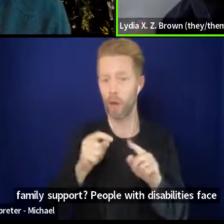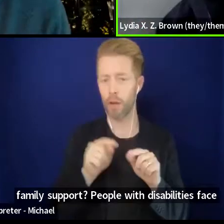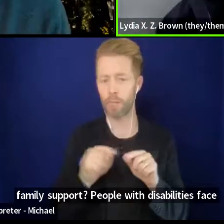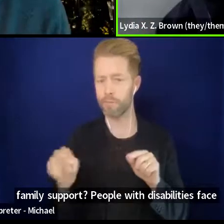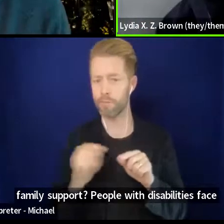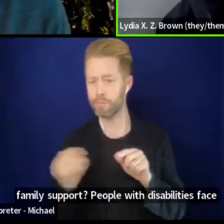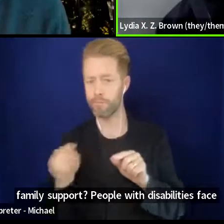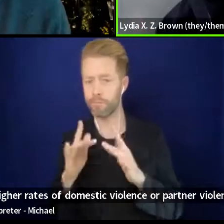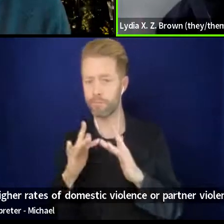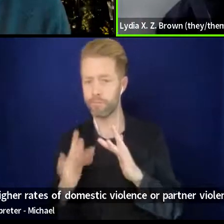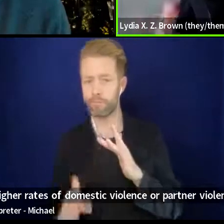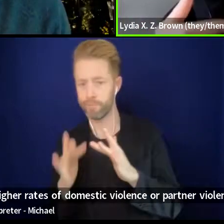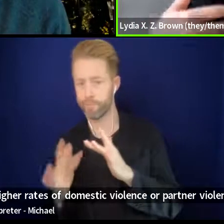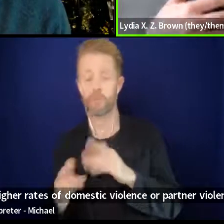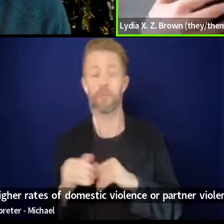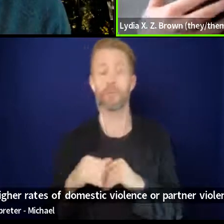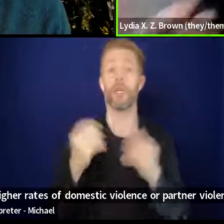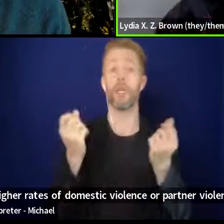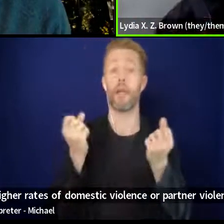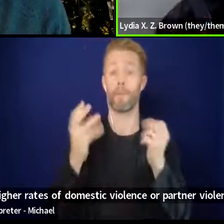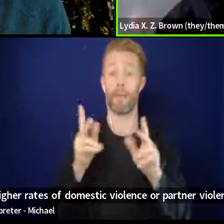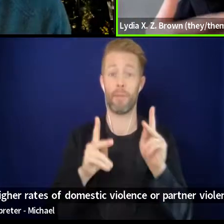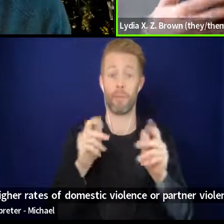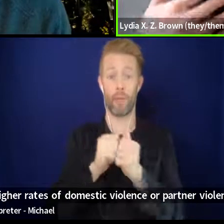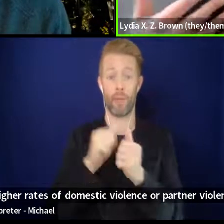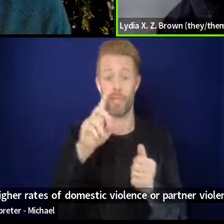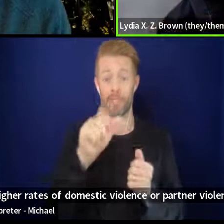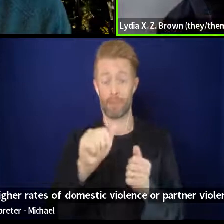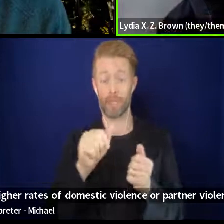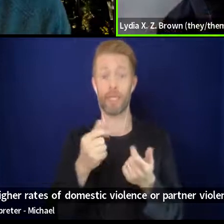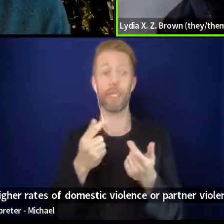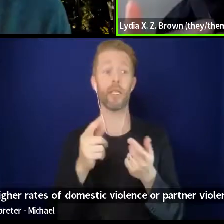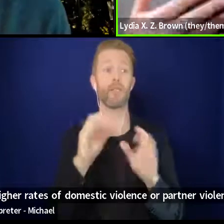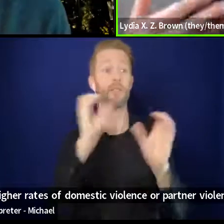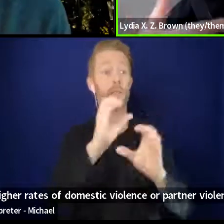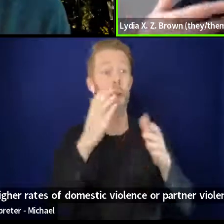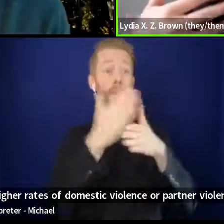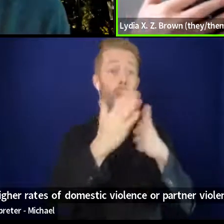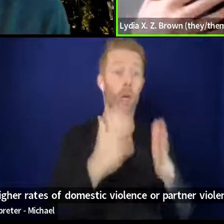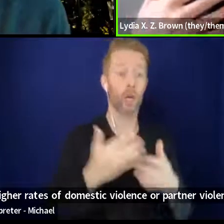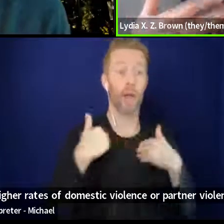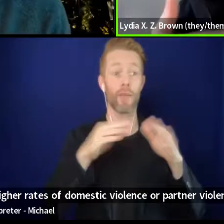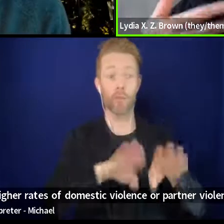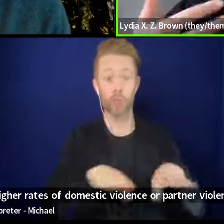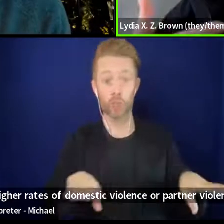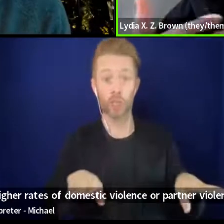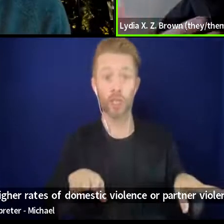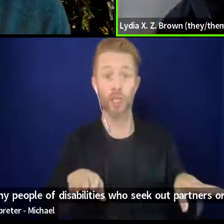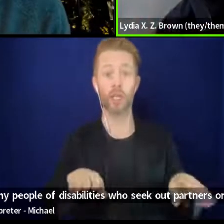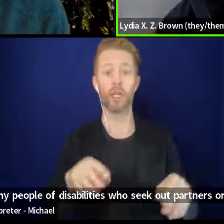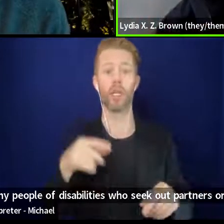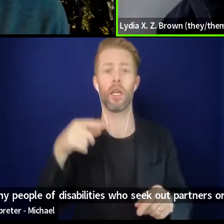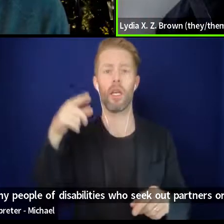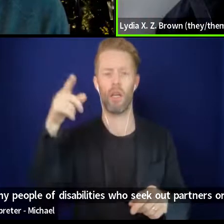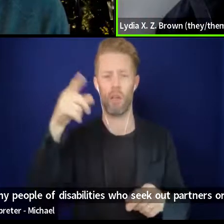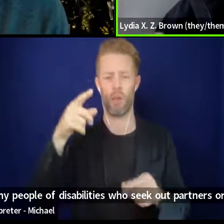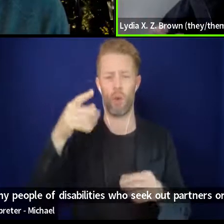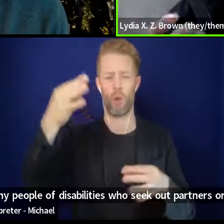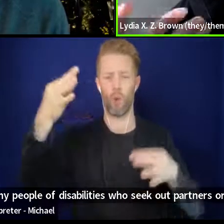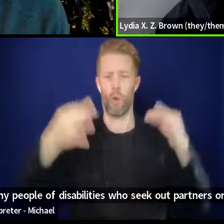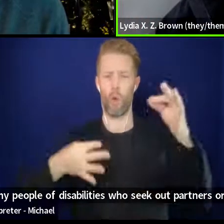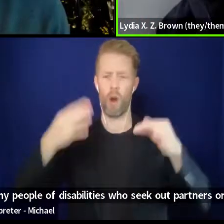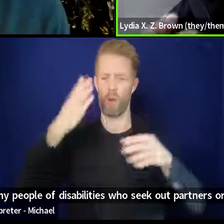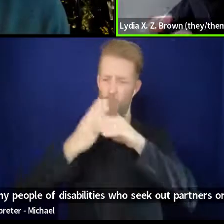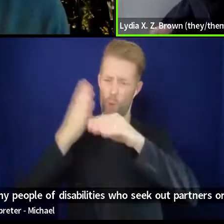and many people with disabilities who seek out partners and who have children face intrusive court surveillance